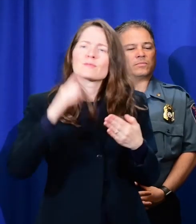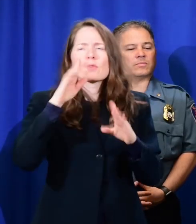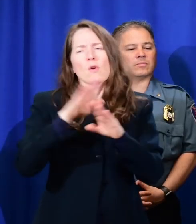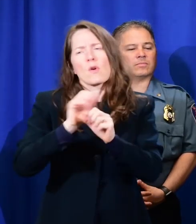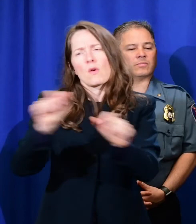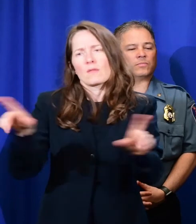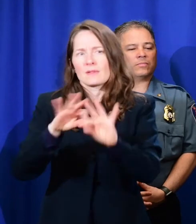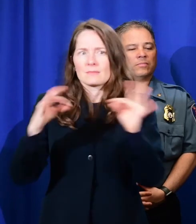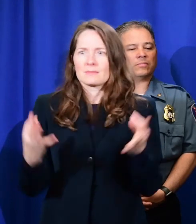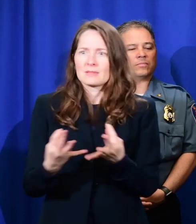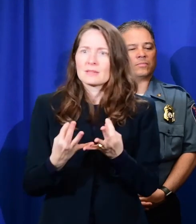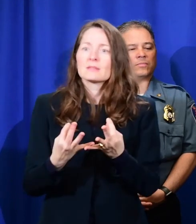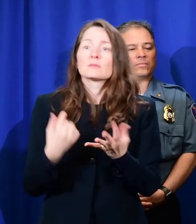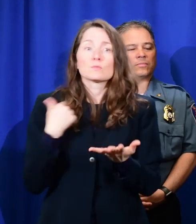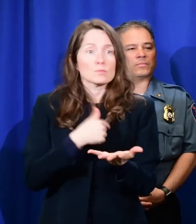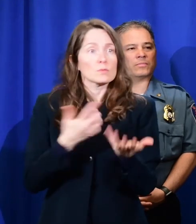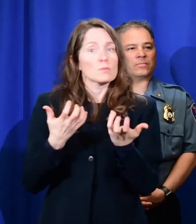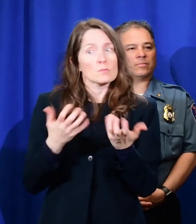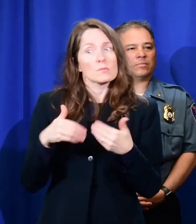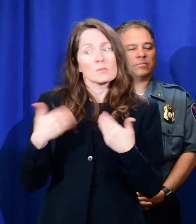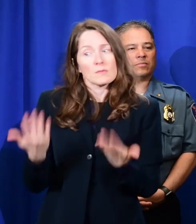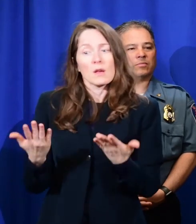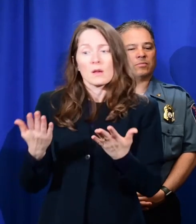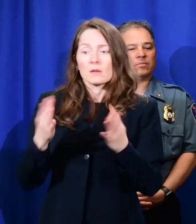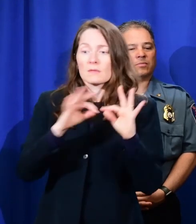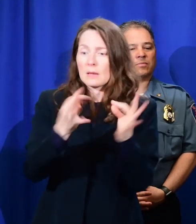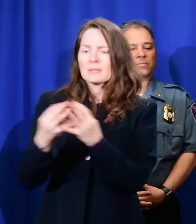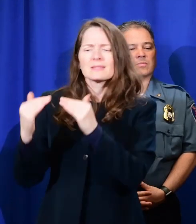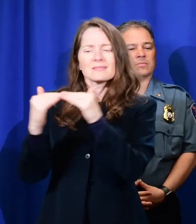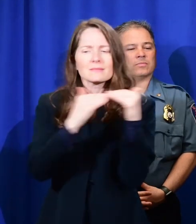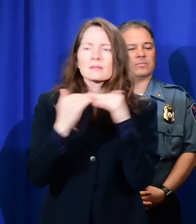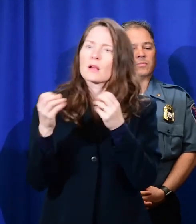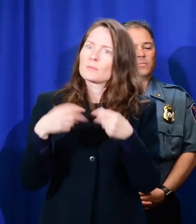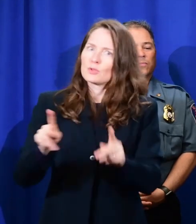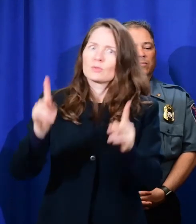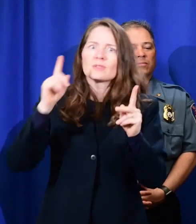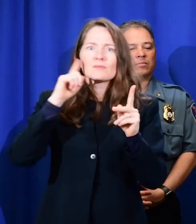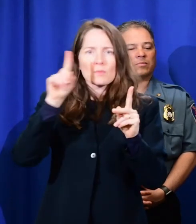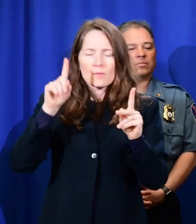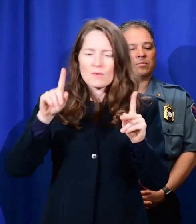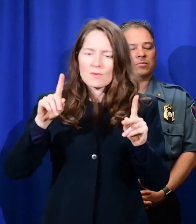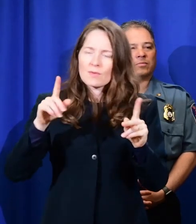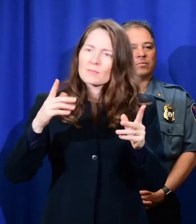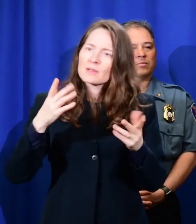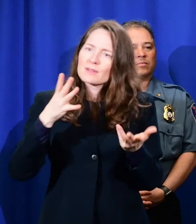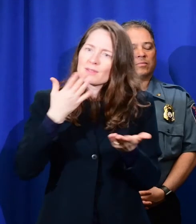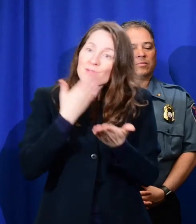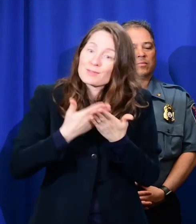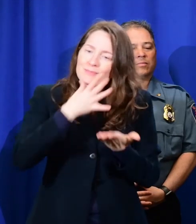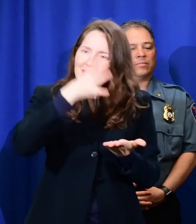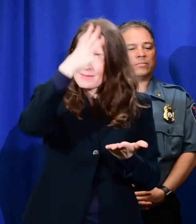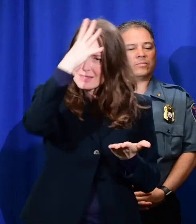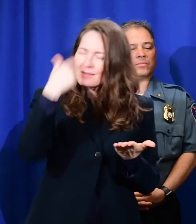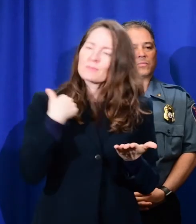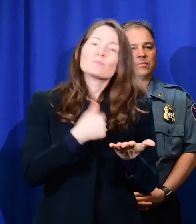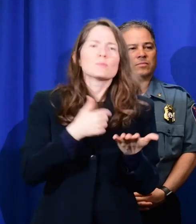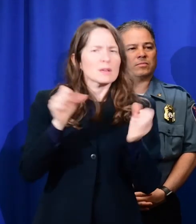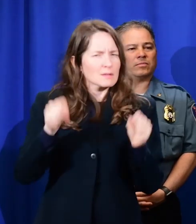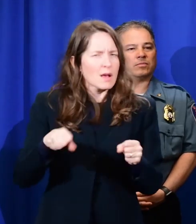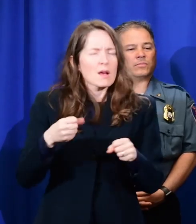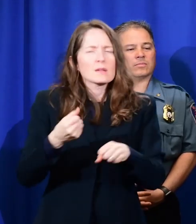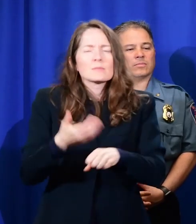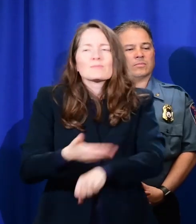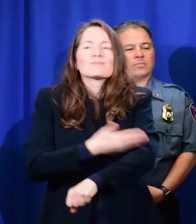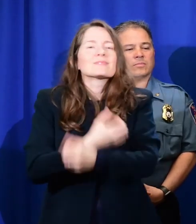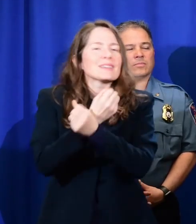an equal opportunity to those needed supports, we can help improve safety and well-being. I'm excited to be here